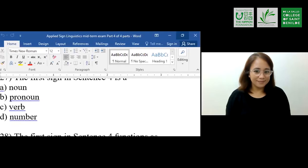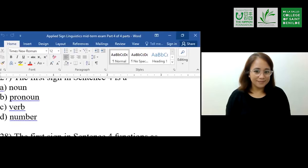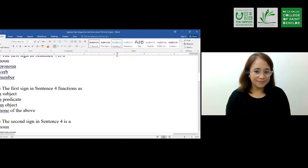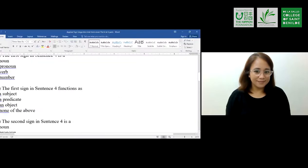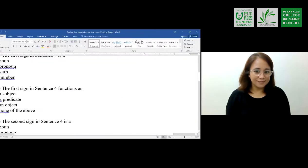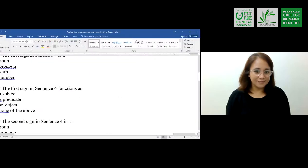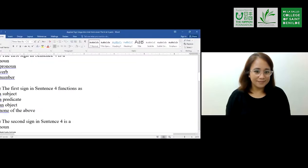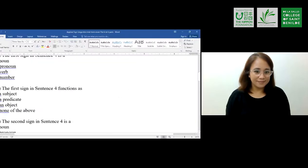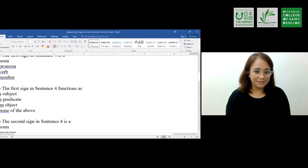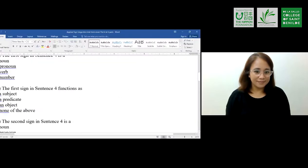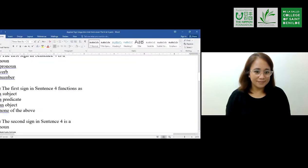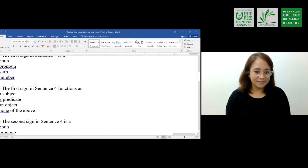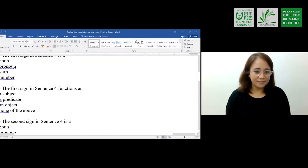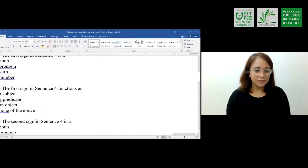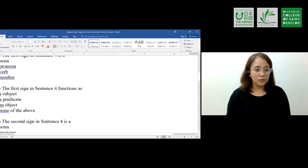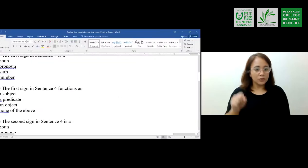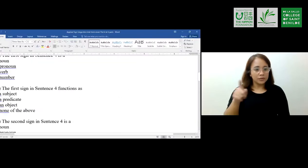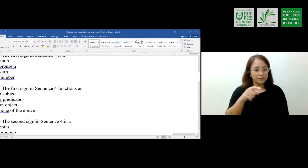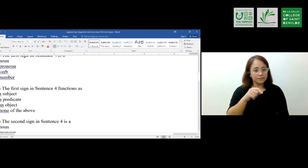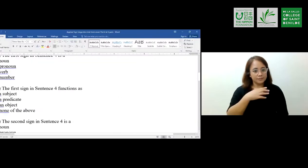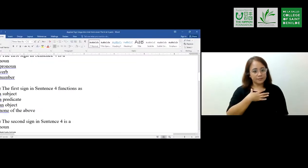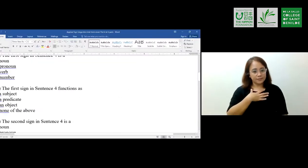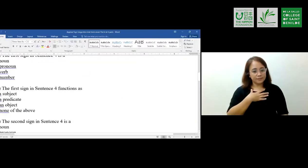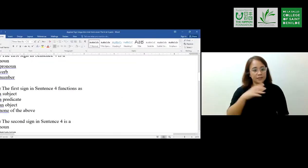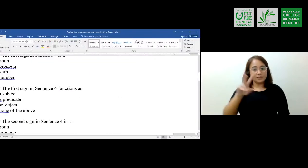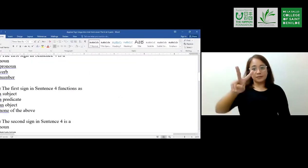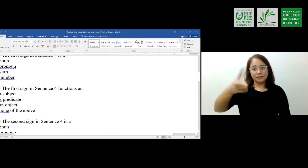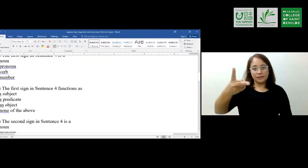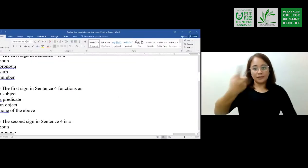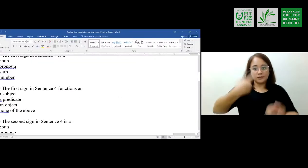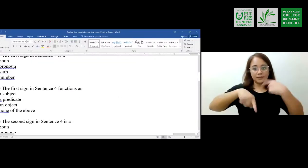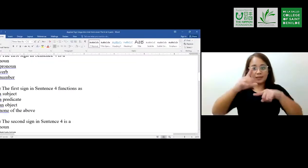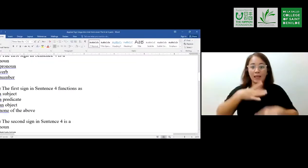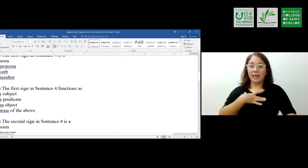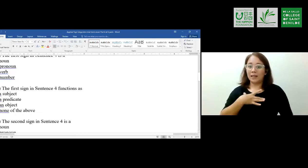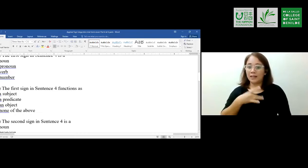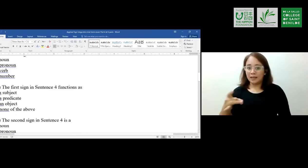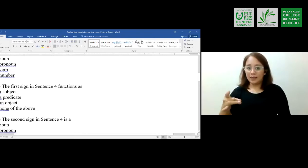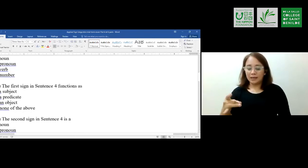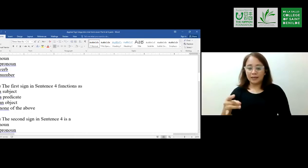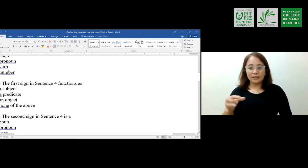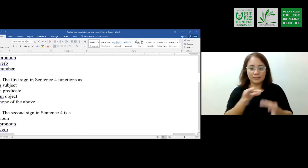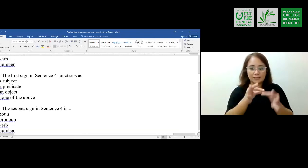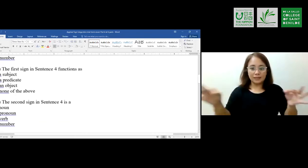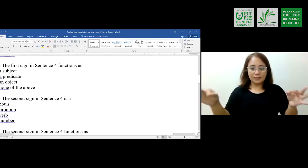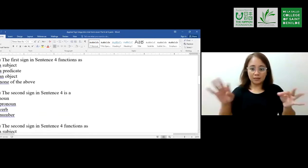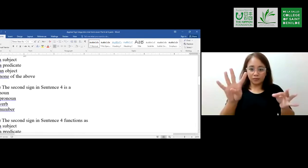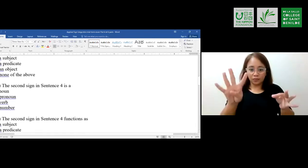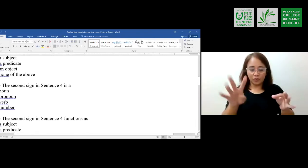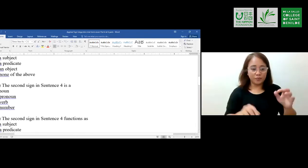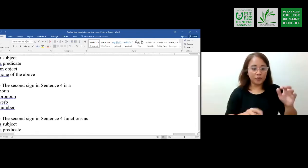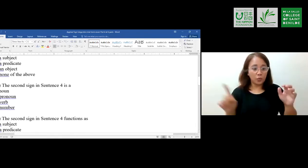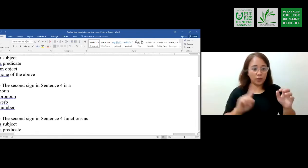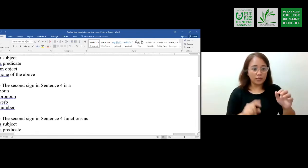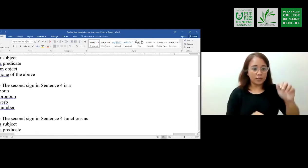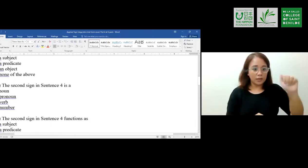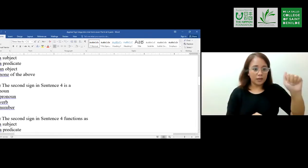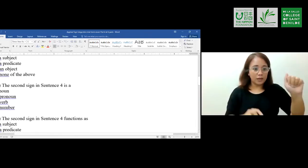All right. The second sign, like, in sentence 4, is A, a noun, B, a